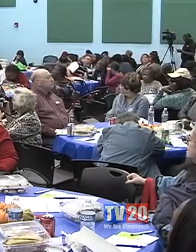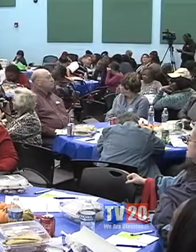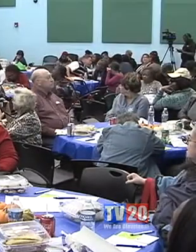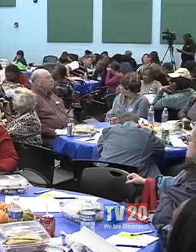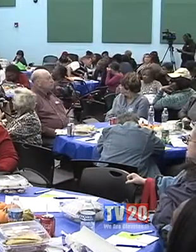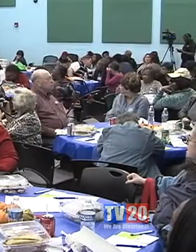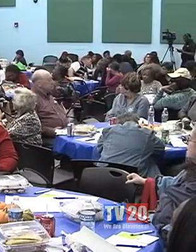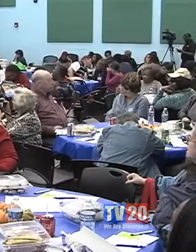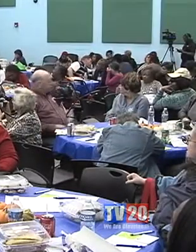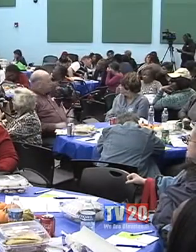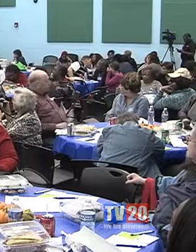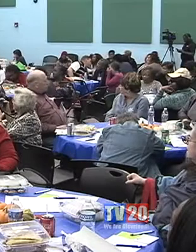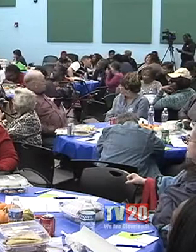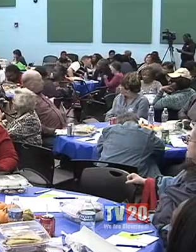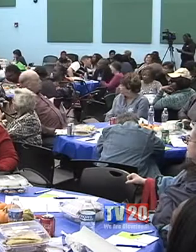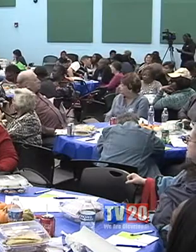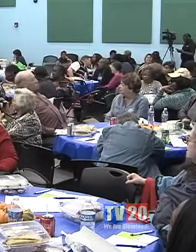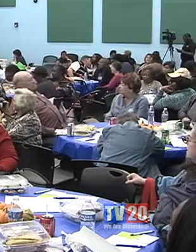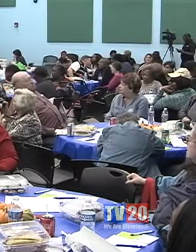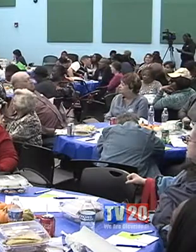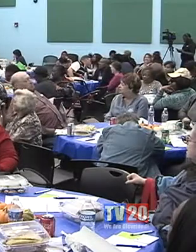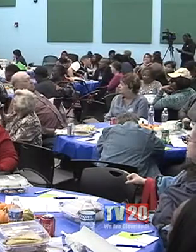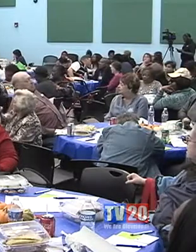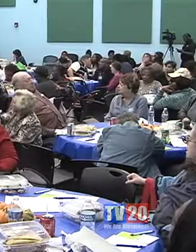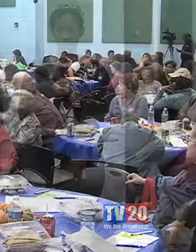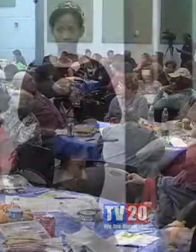hand? Oh,